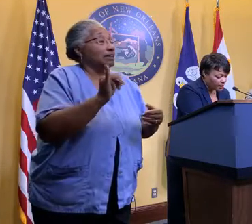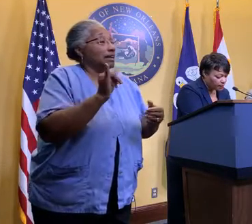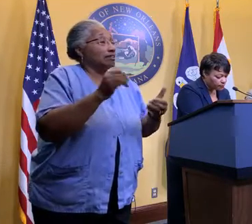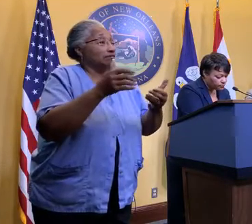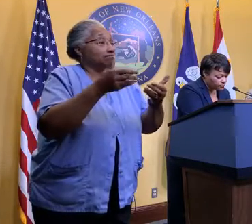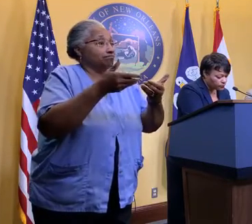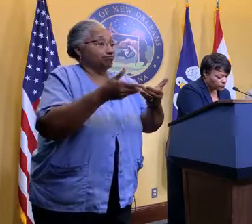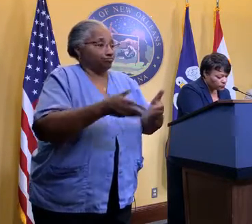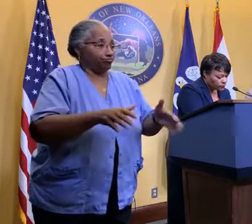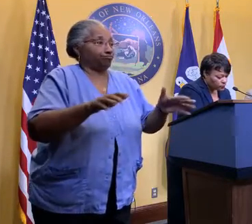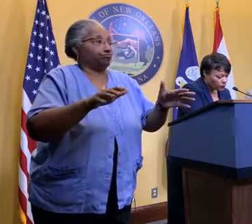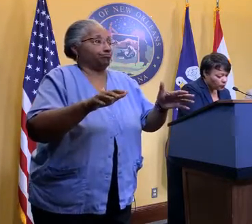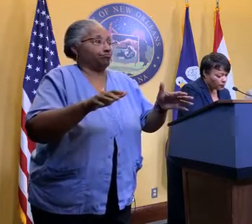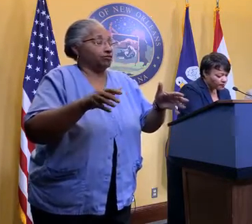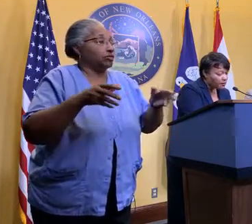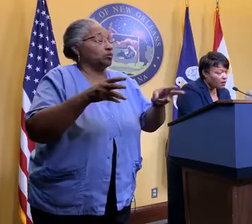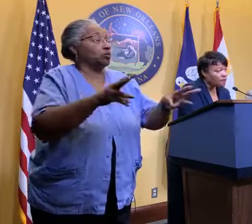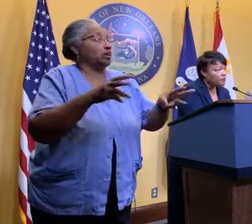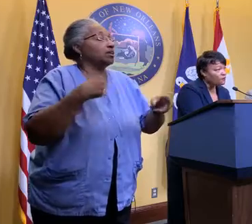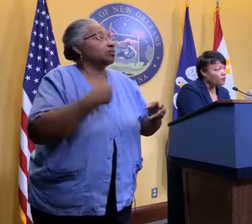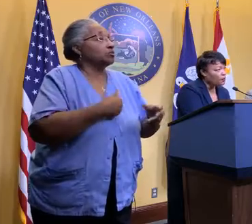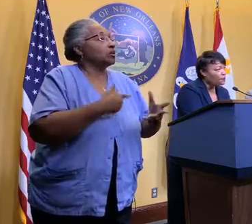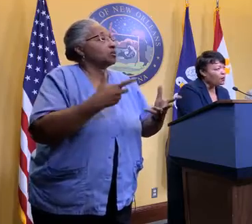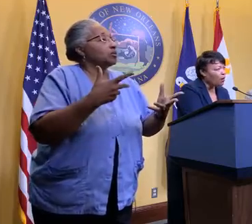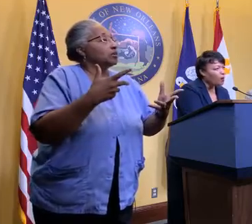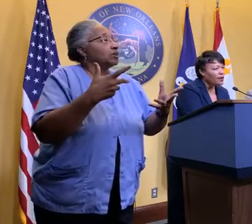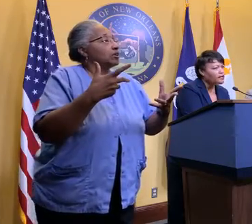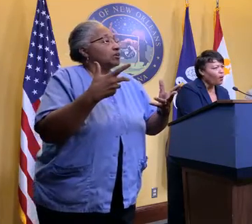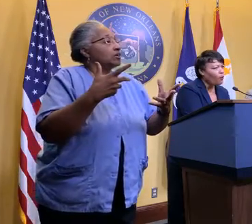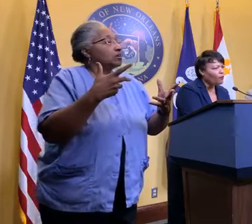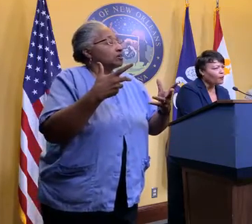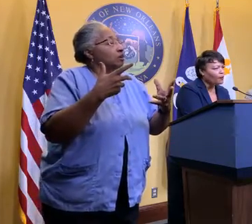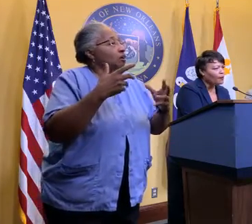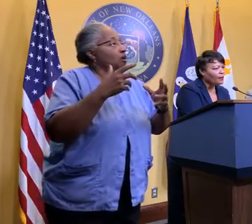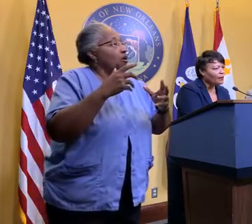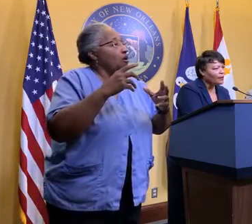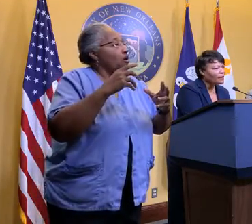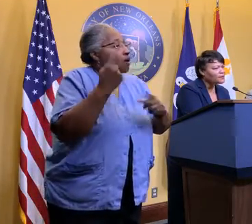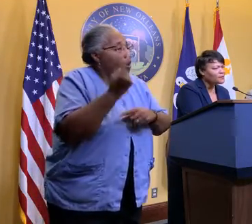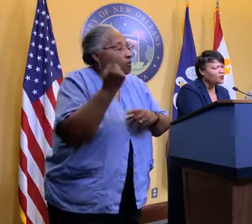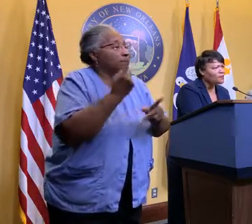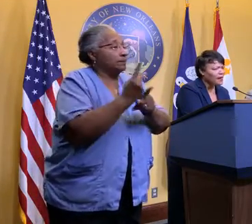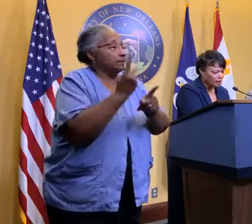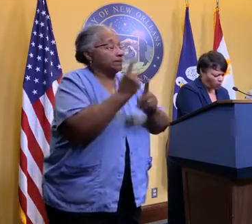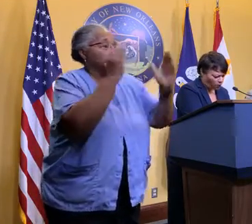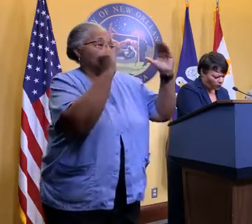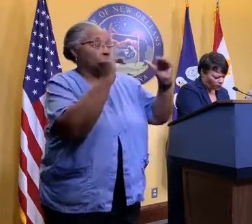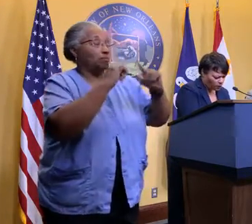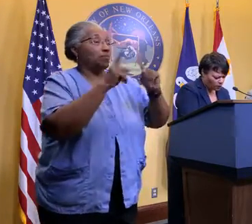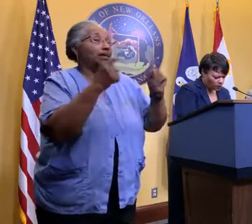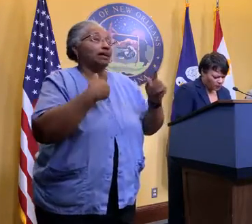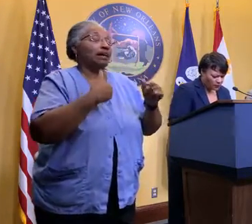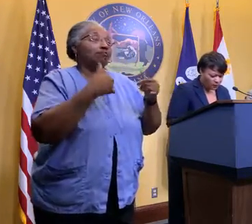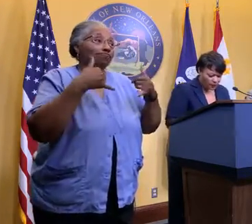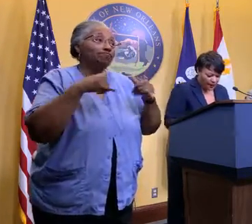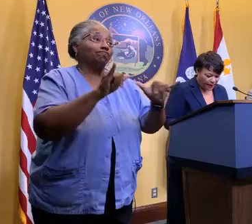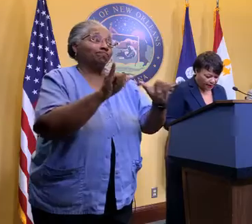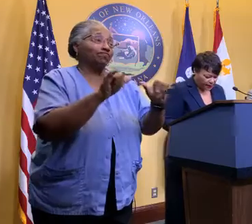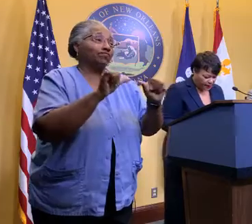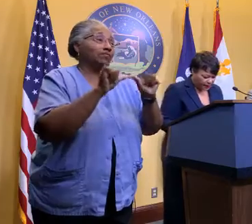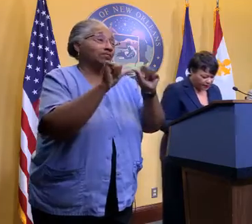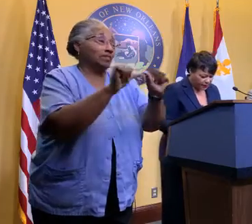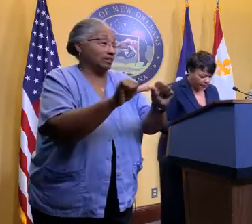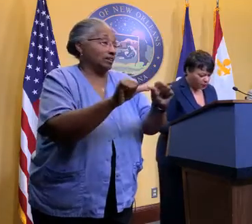ways that we were bracing ourselves for, but always hopeful. And I'm still remain hopeful. But